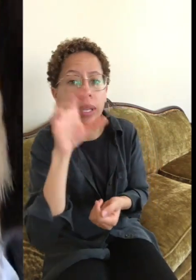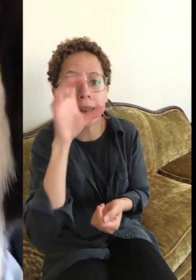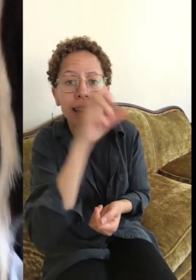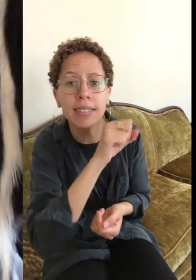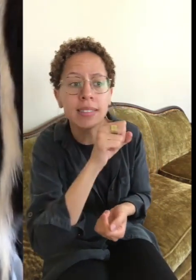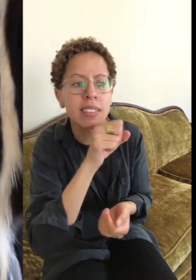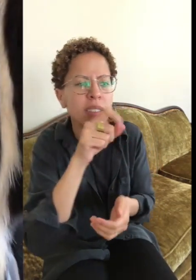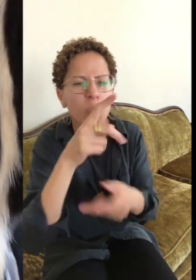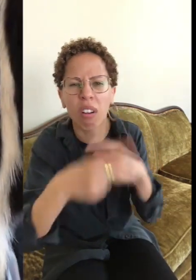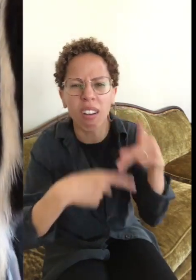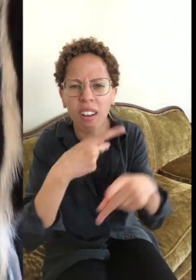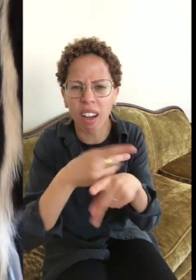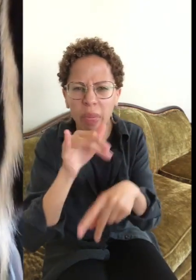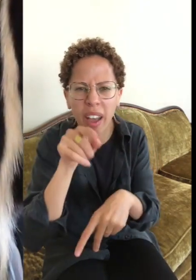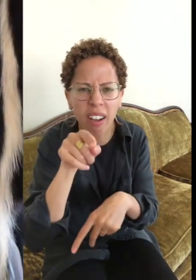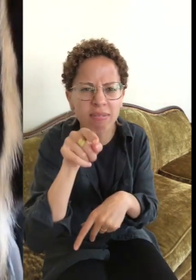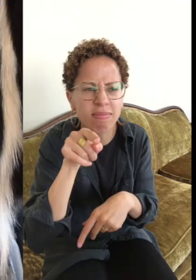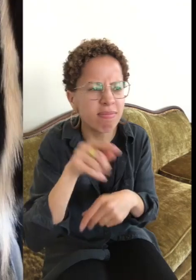is?